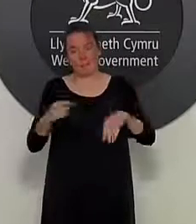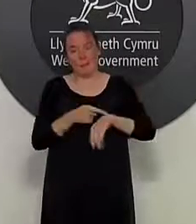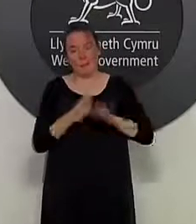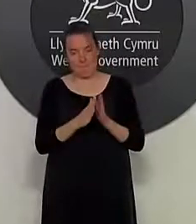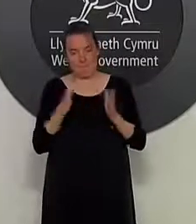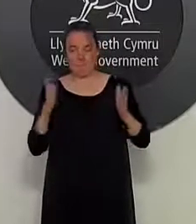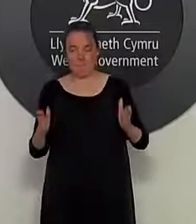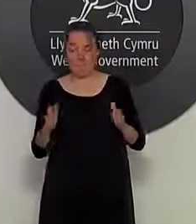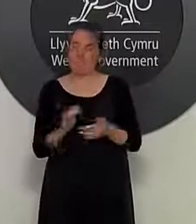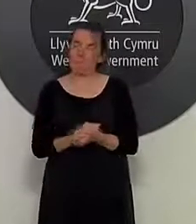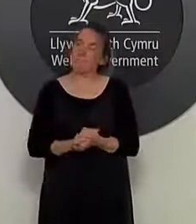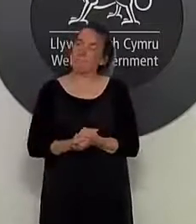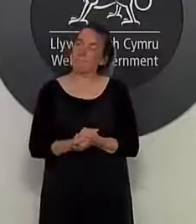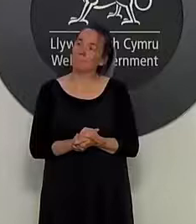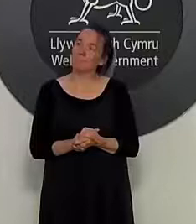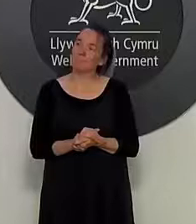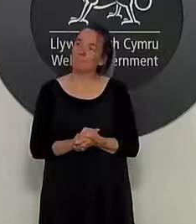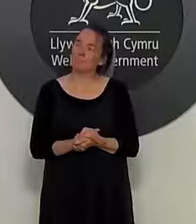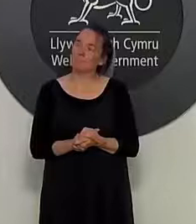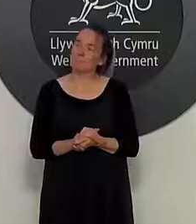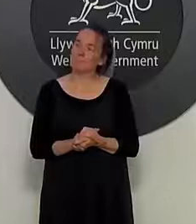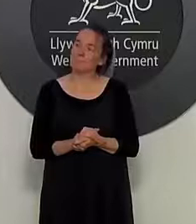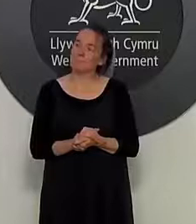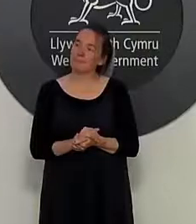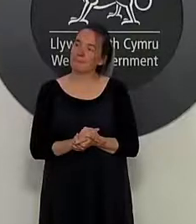Yes, I mean, I think